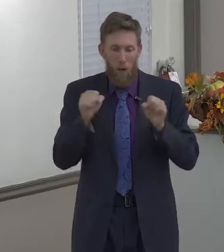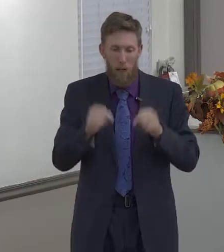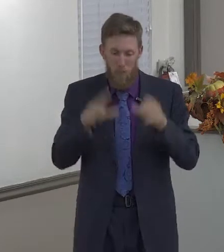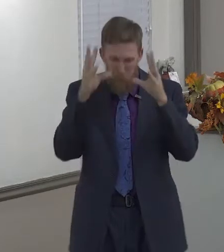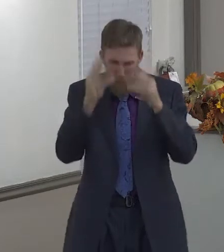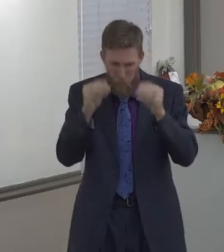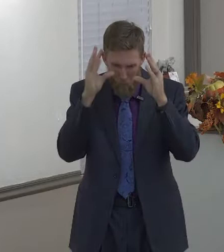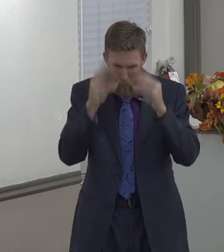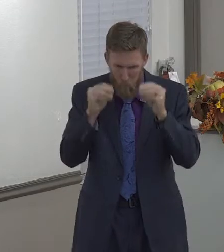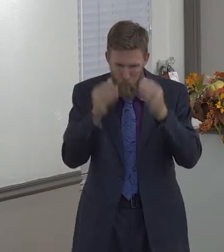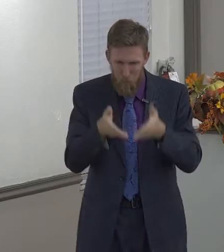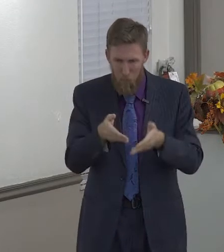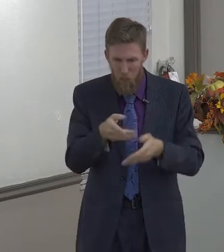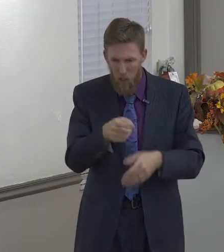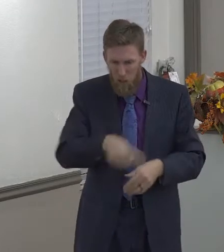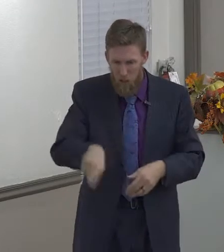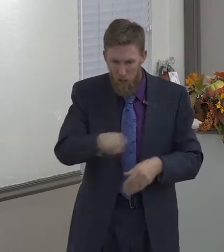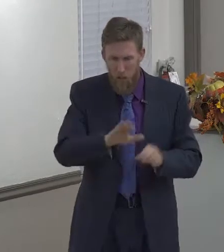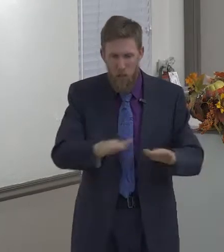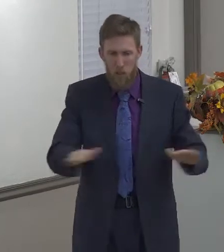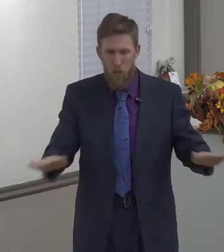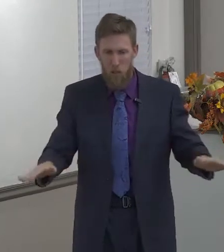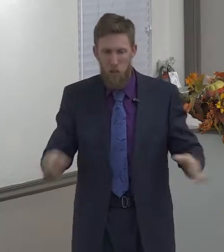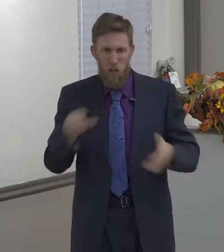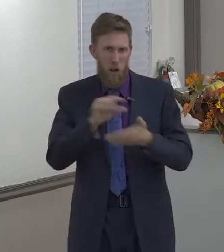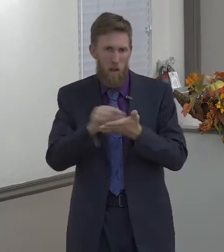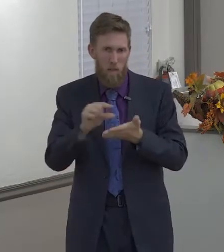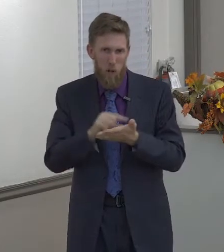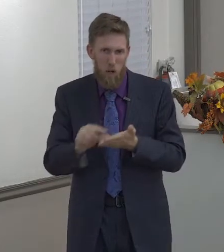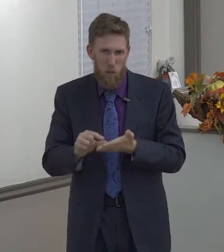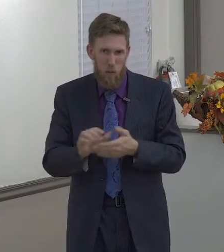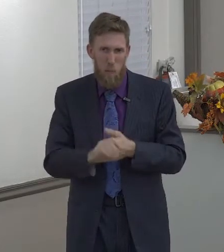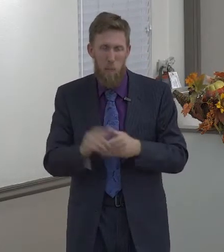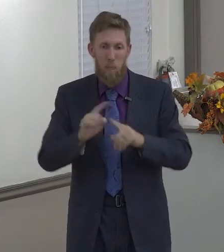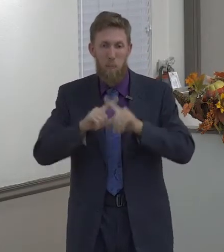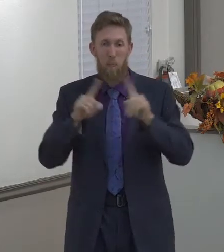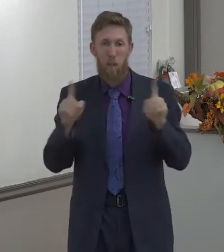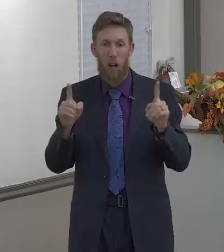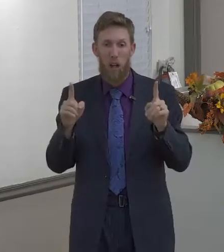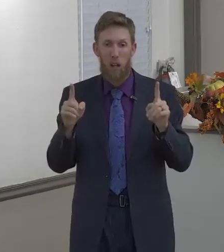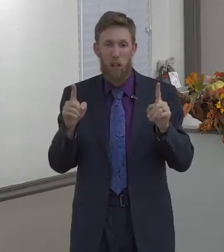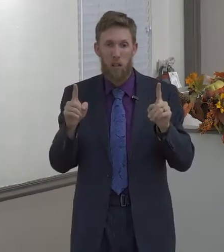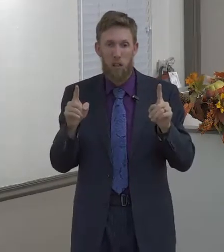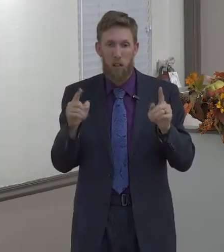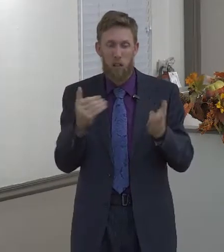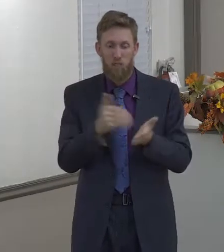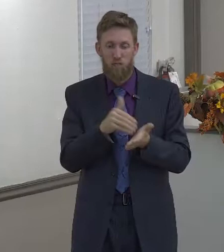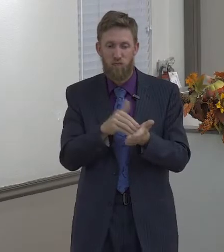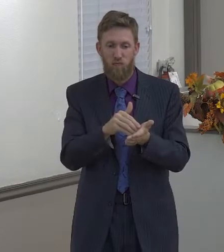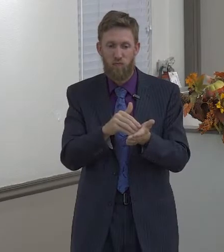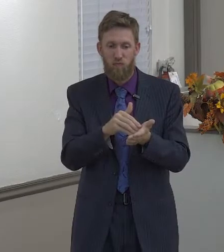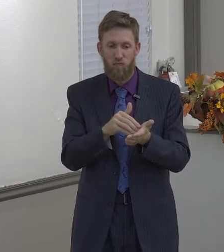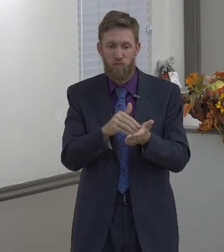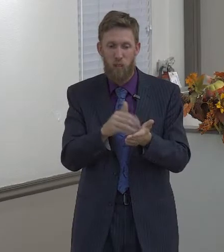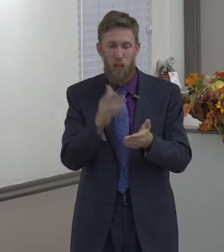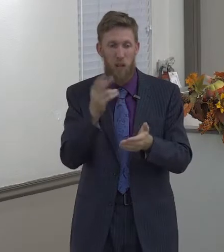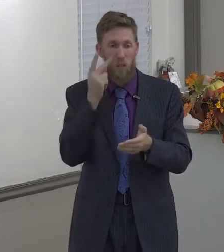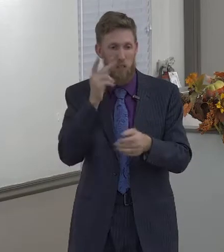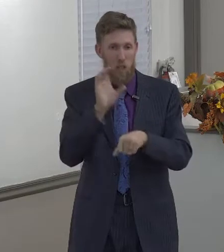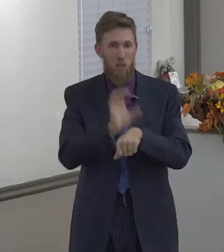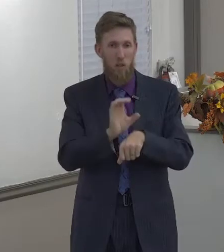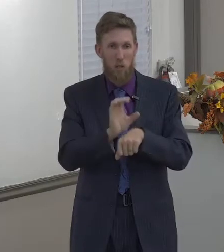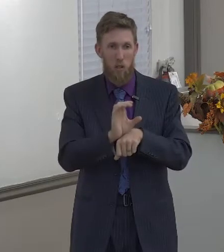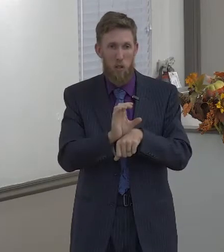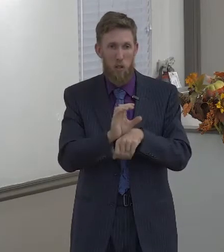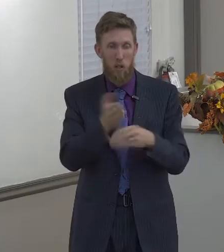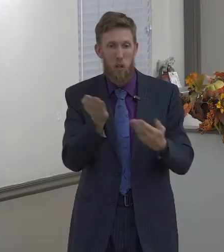in churches is we see people that are serving in a ministry until they don't. They no longer serve.